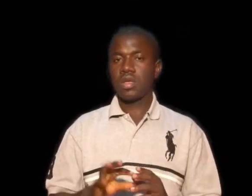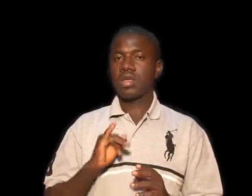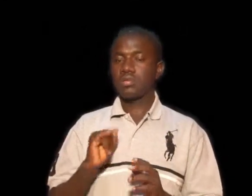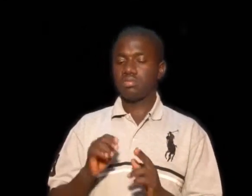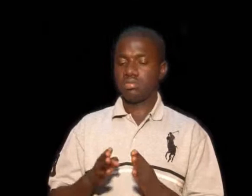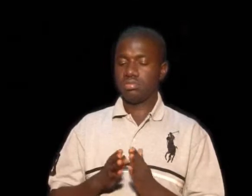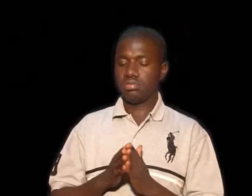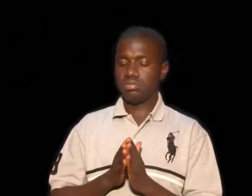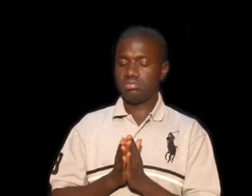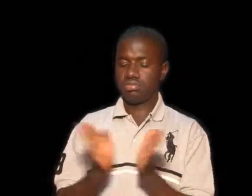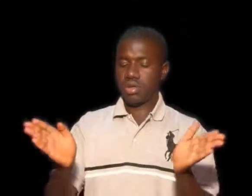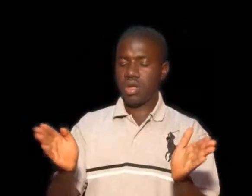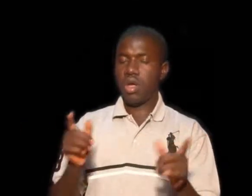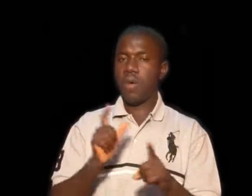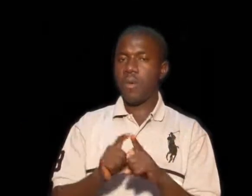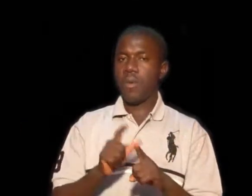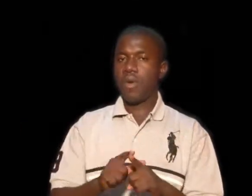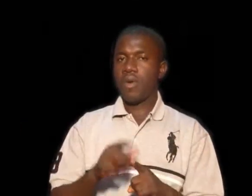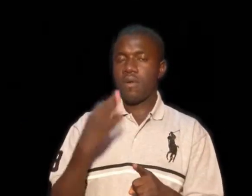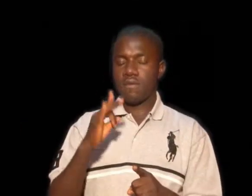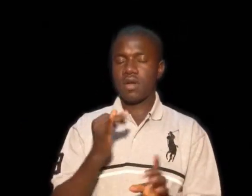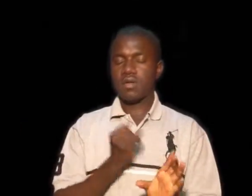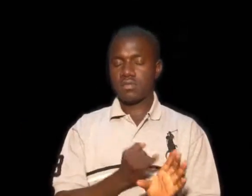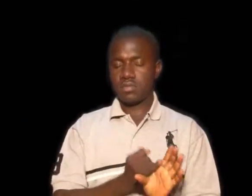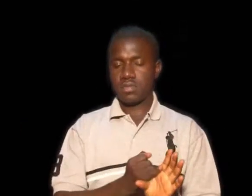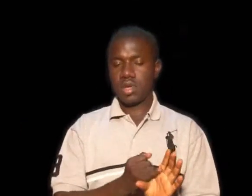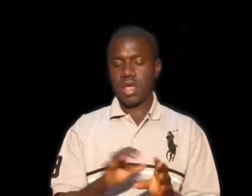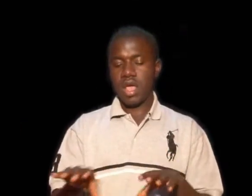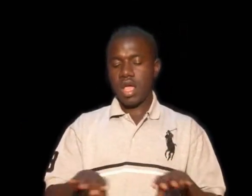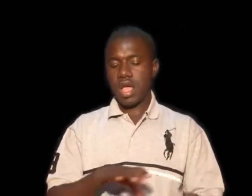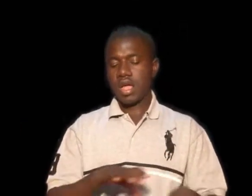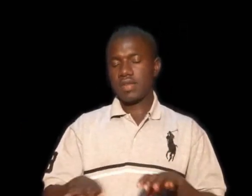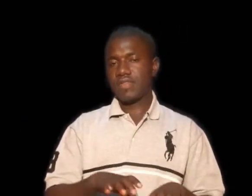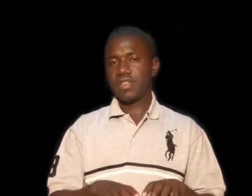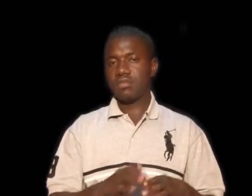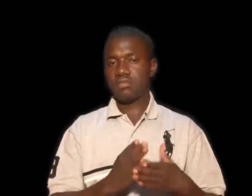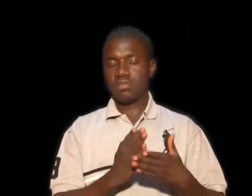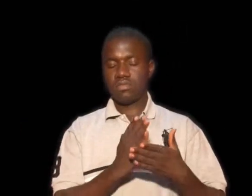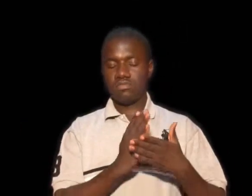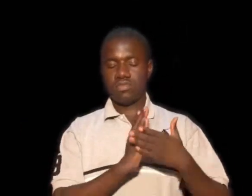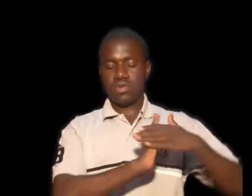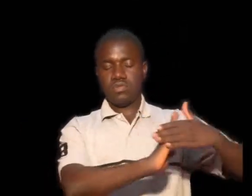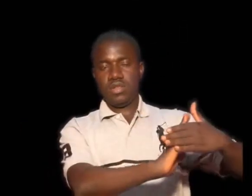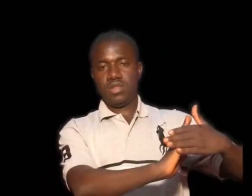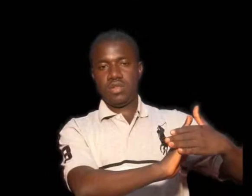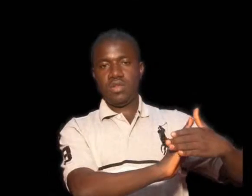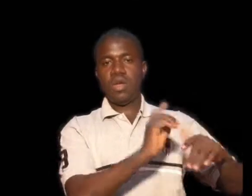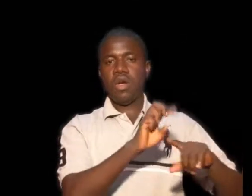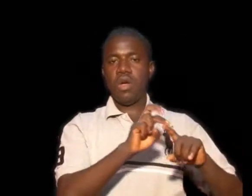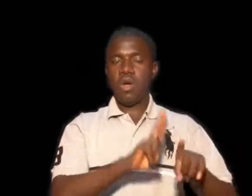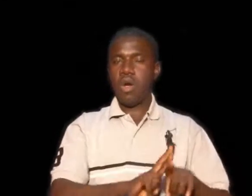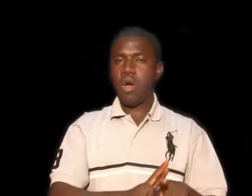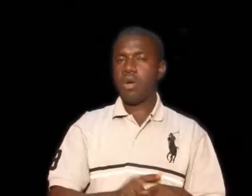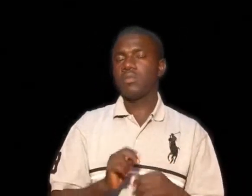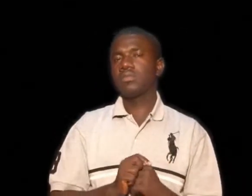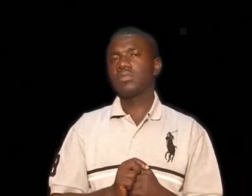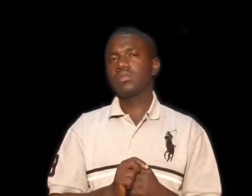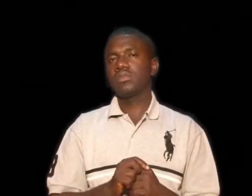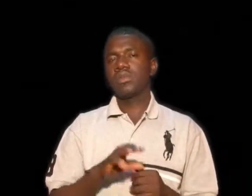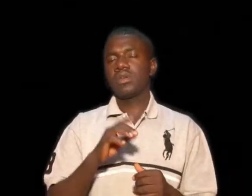Definition: an umbrella term for impairments, activity limitations, or participation restrictions which results